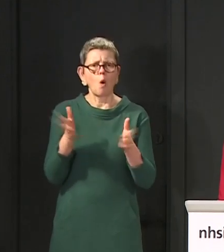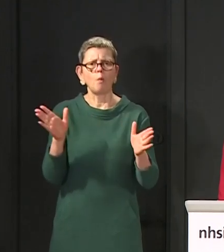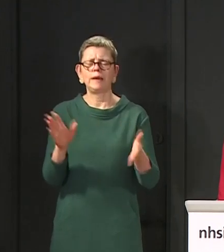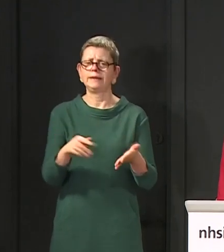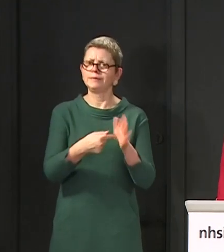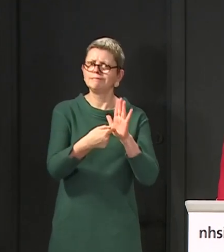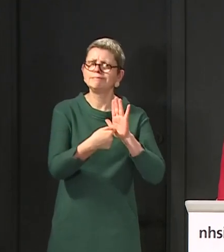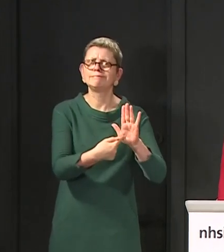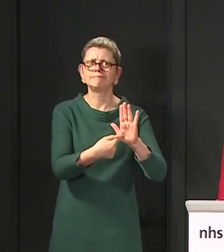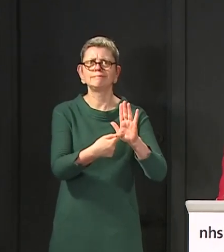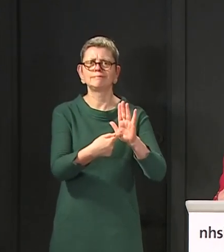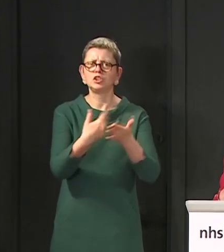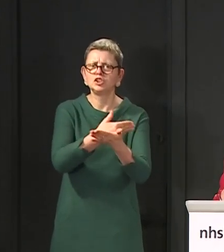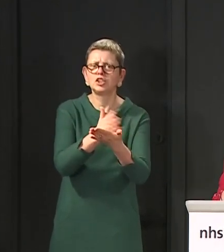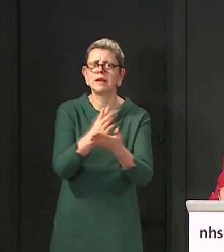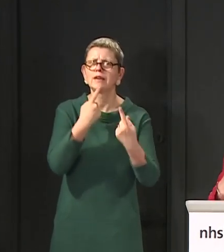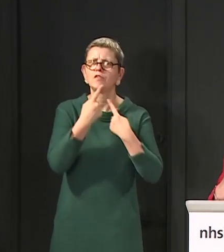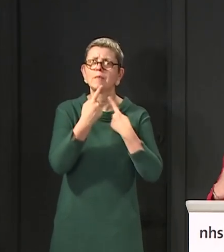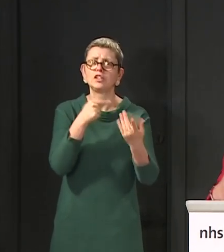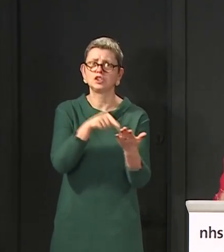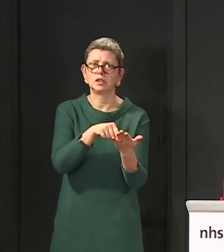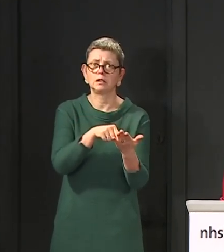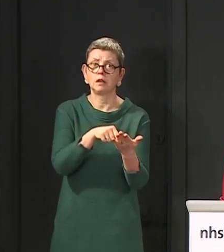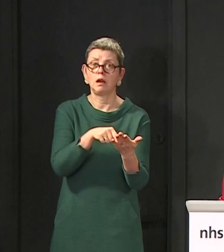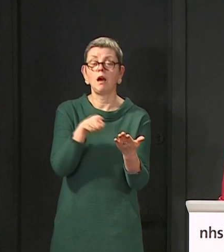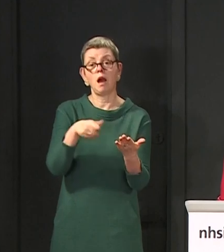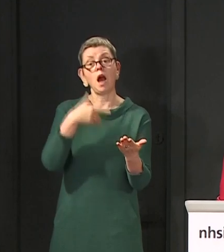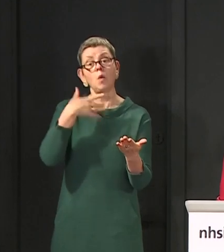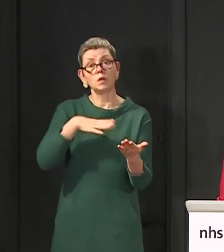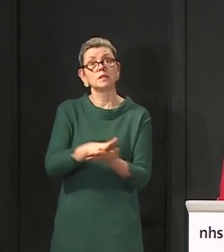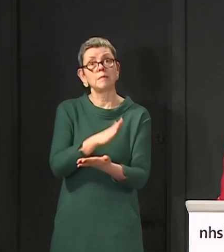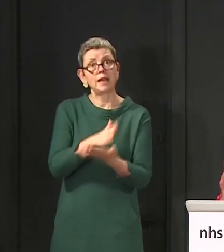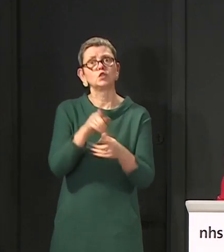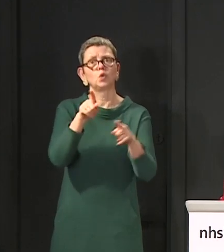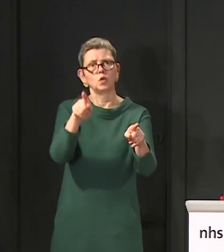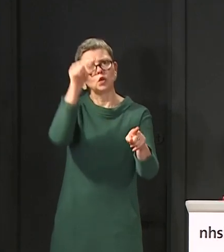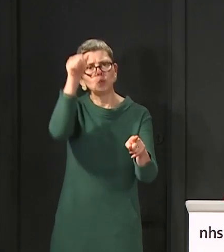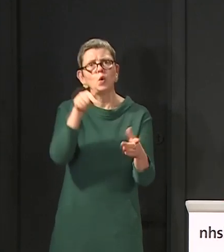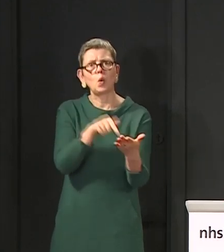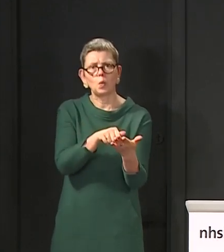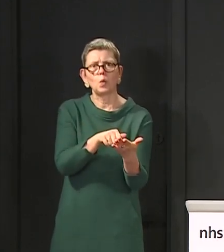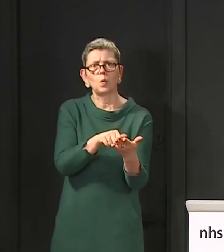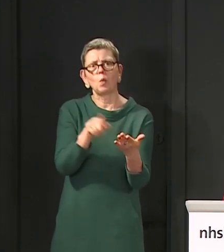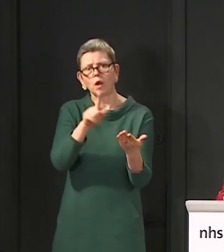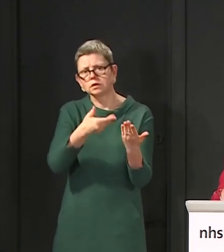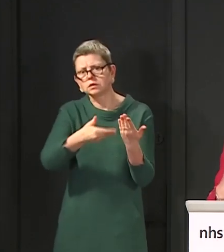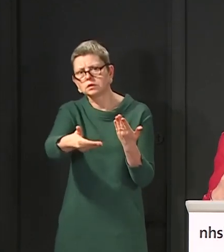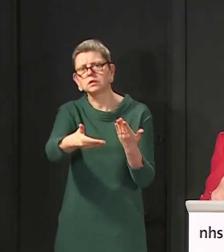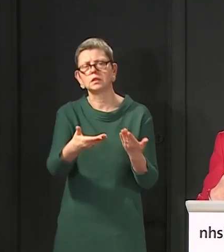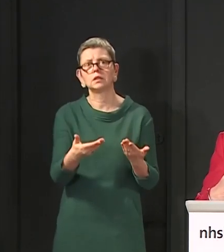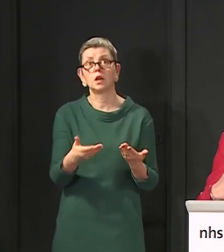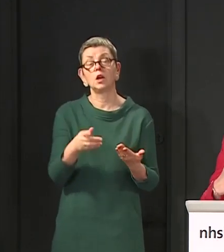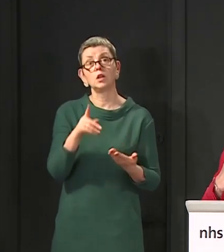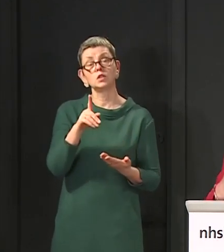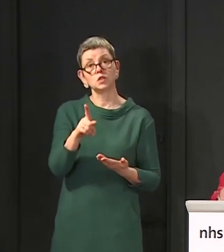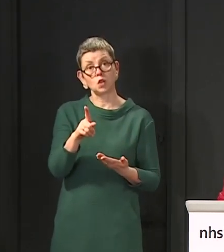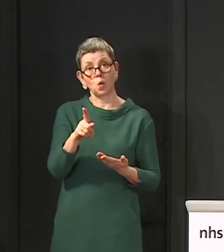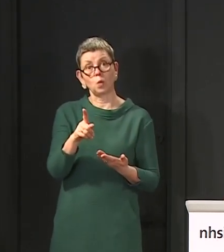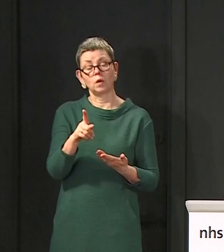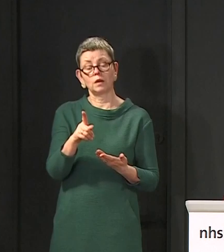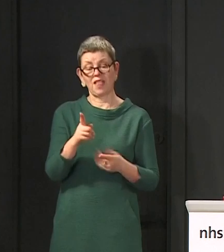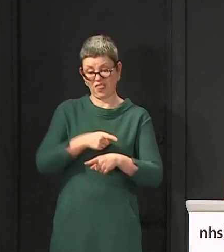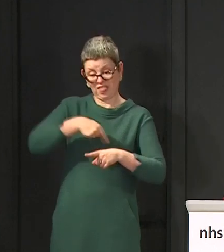to have, I want to give you as much visibility of that as I can. So I'm going to share with you now that over this